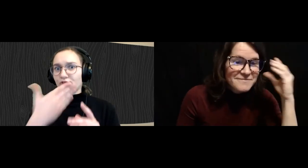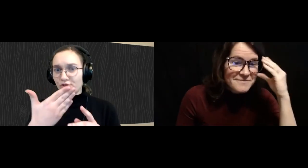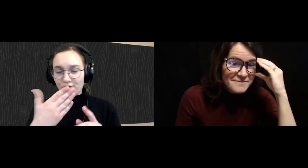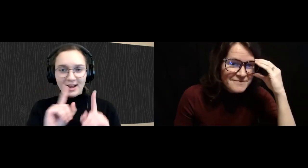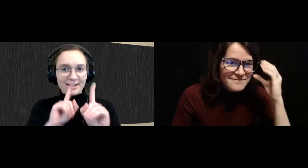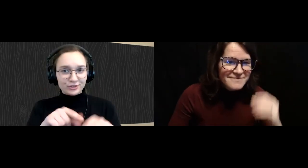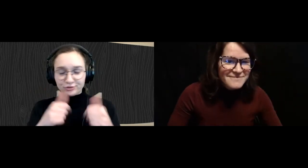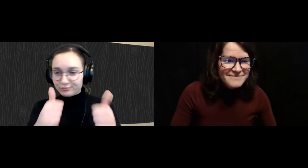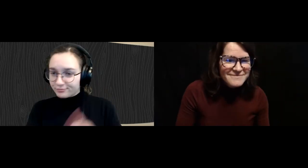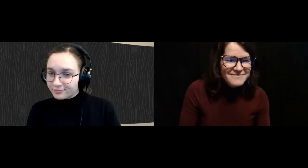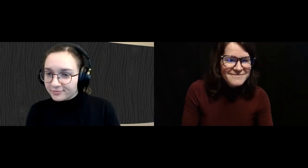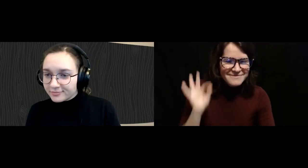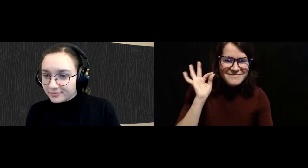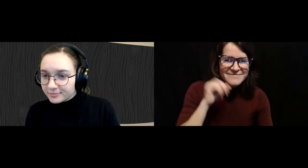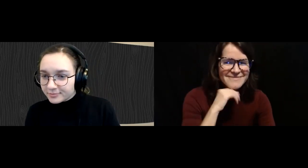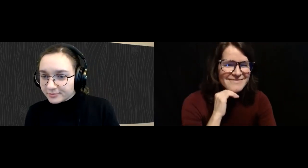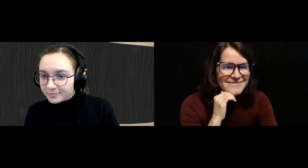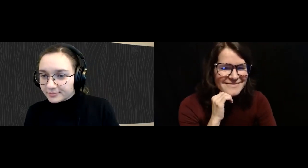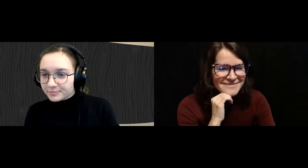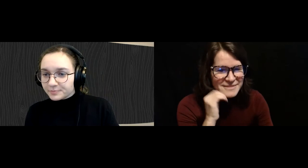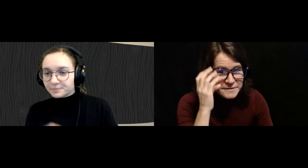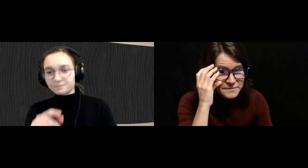question. Oh, good answer.